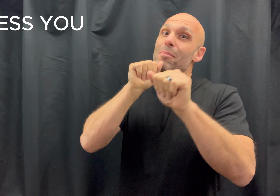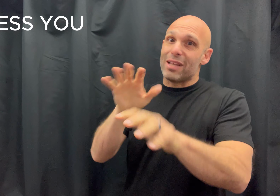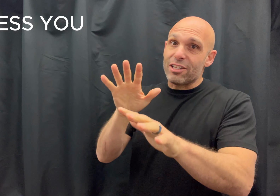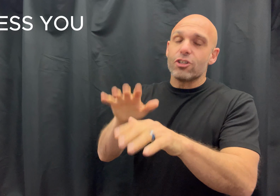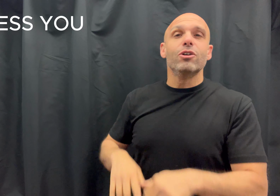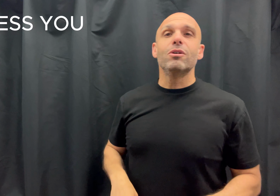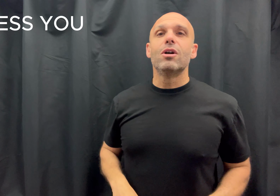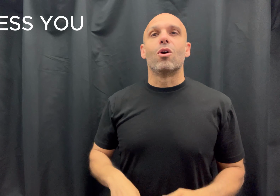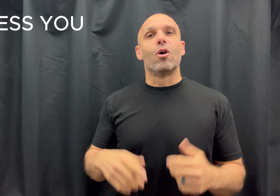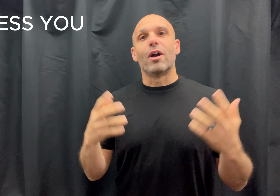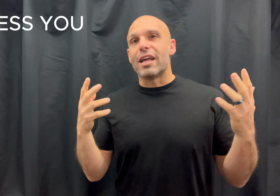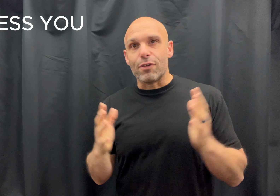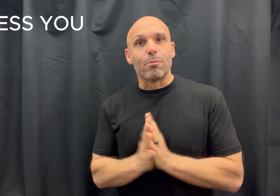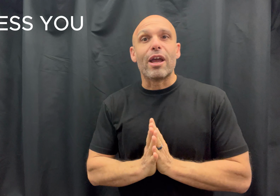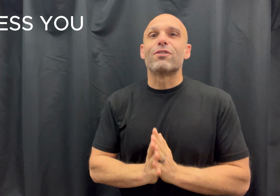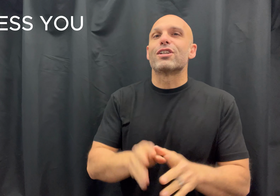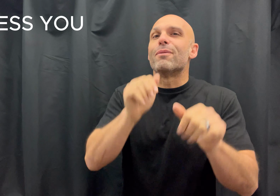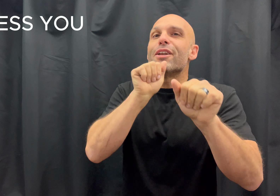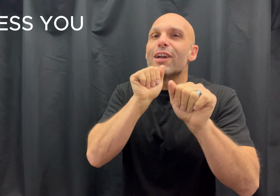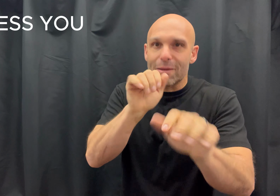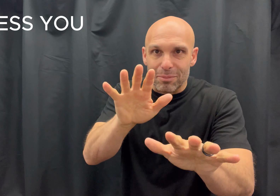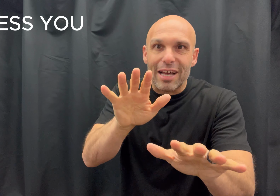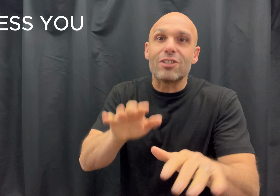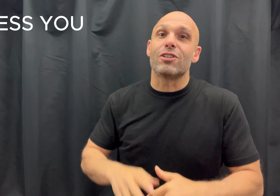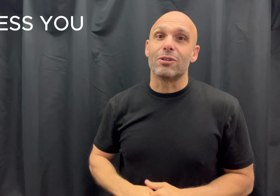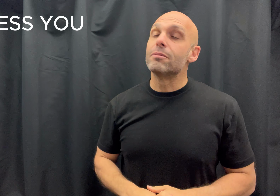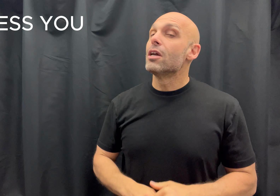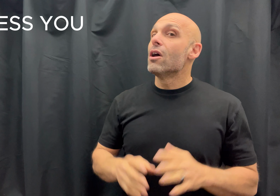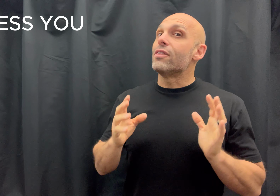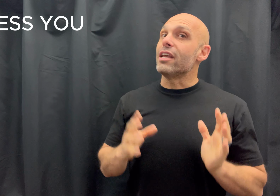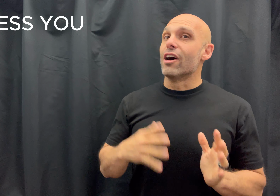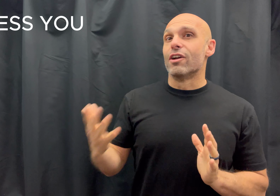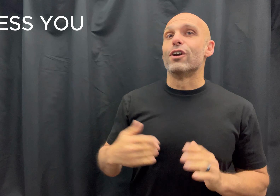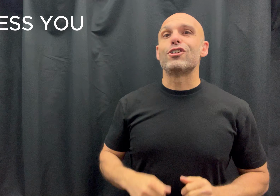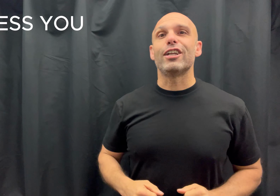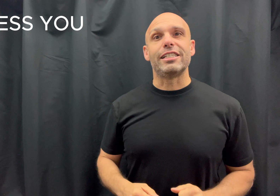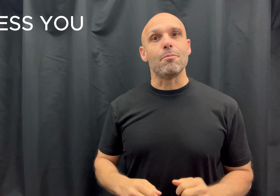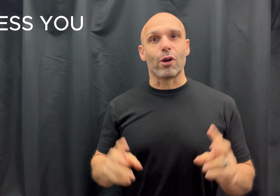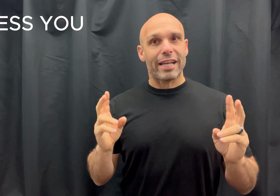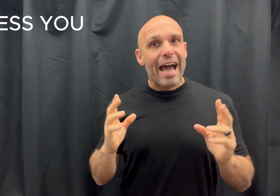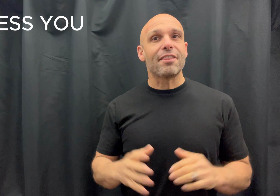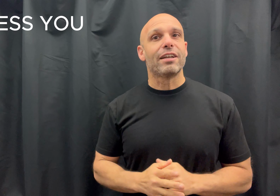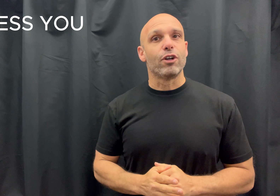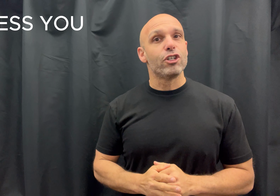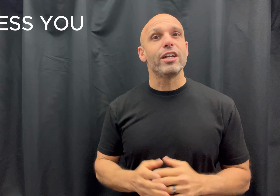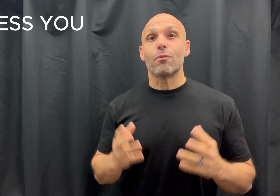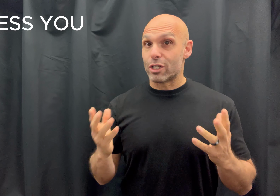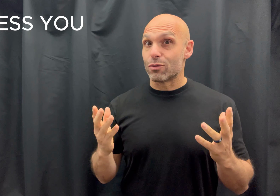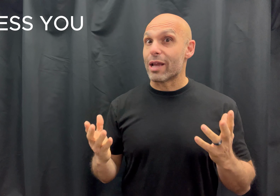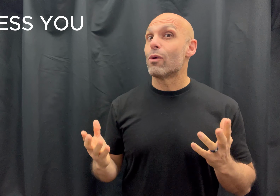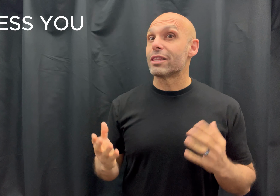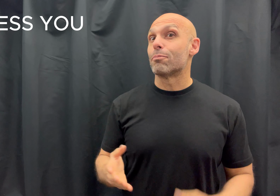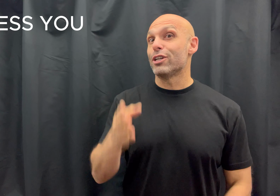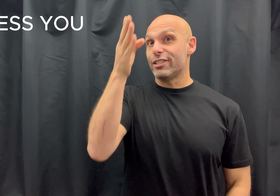bless you. Or if you're praying for someone, you're like, bless you. The other version is the more Catholic version, which is like what the priest